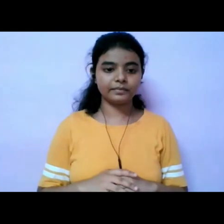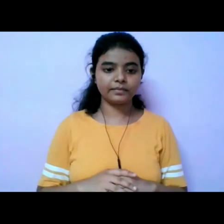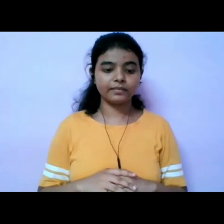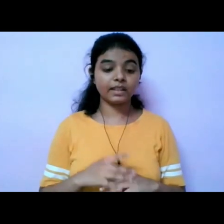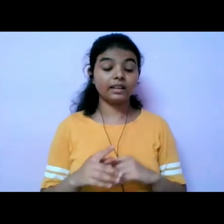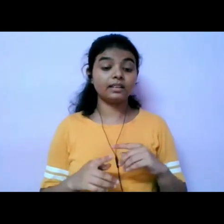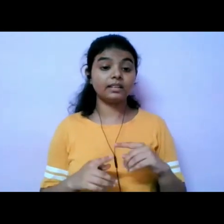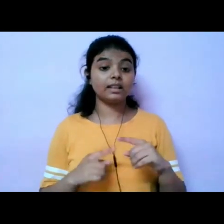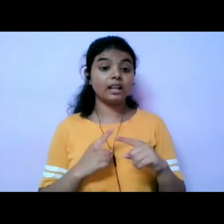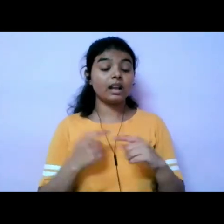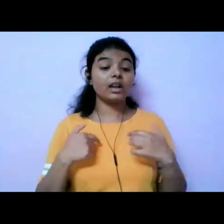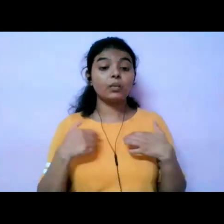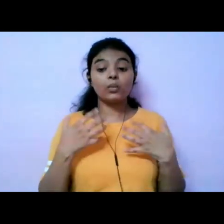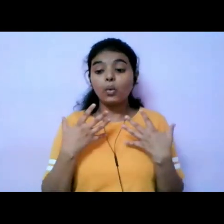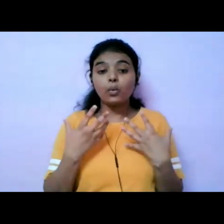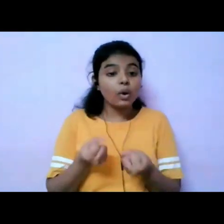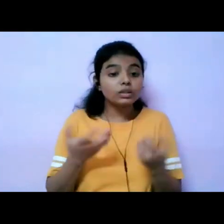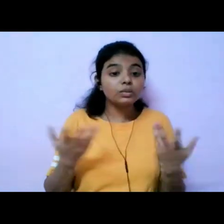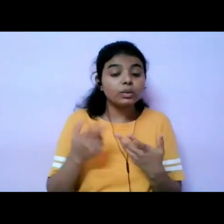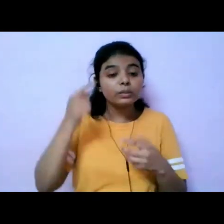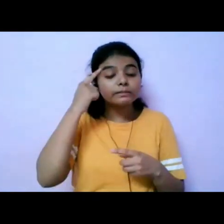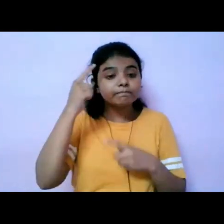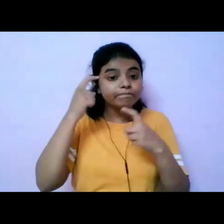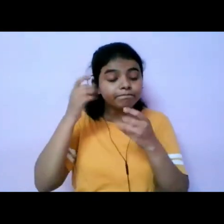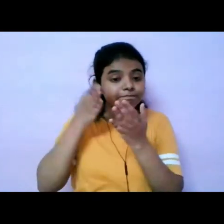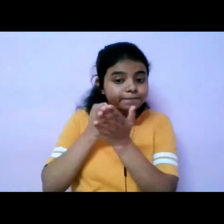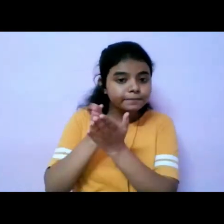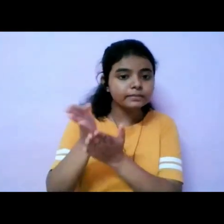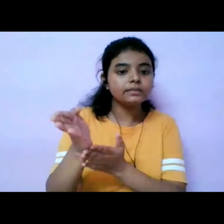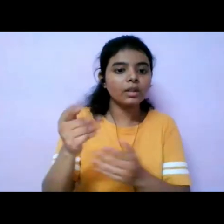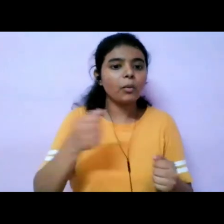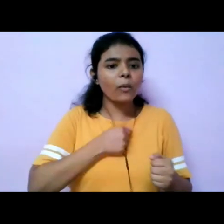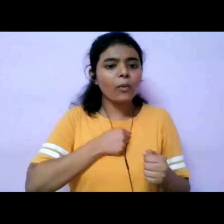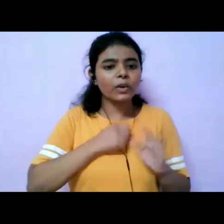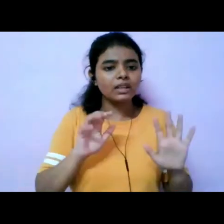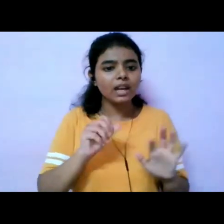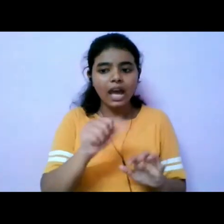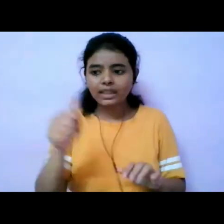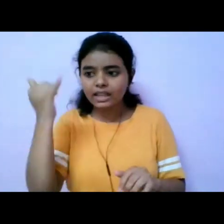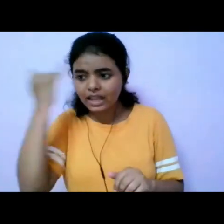and my needs and the way that I think and navigate are mine.